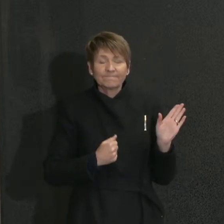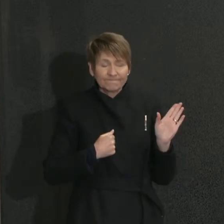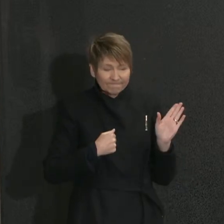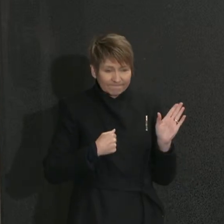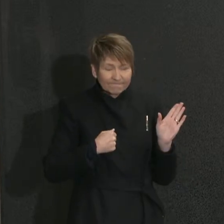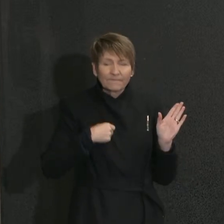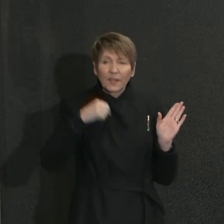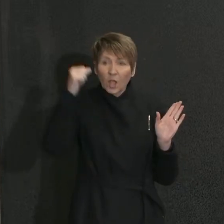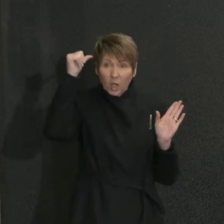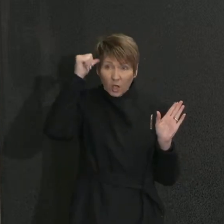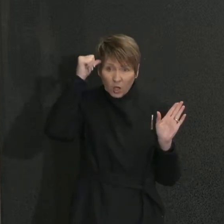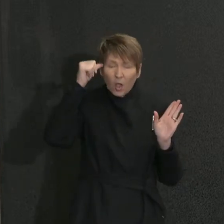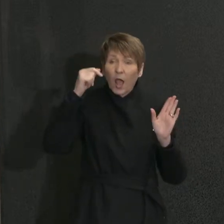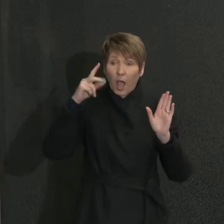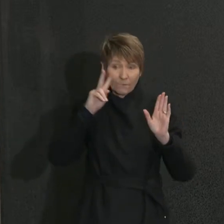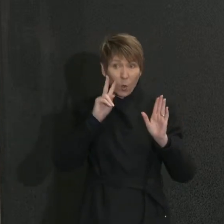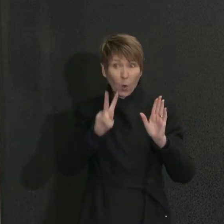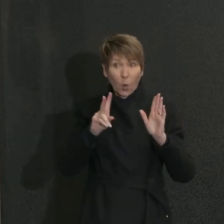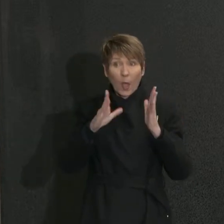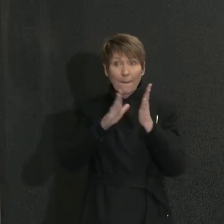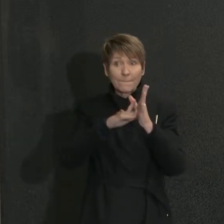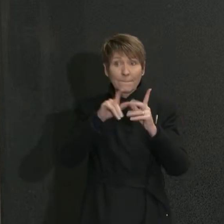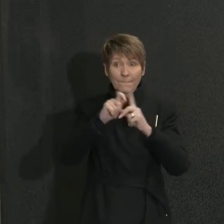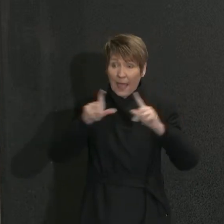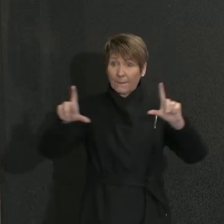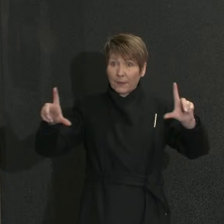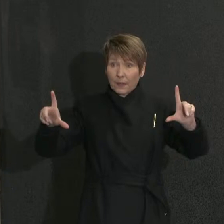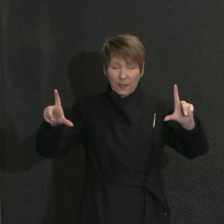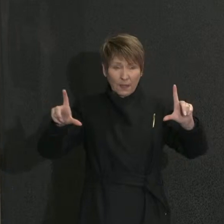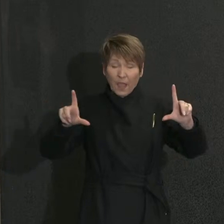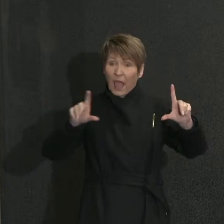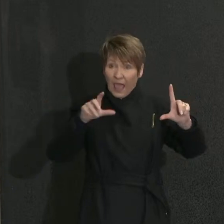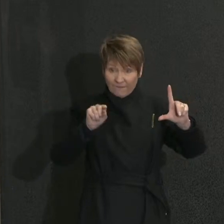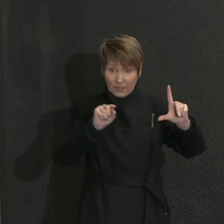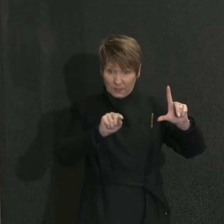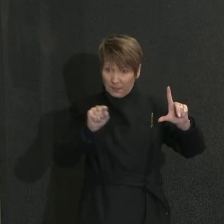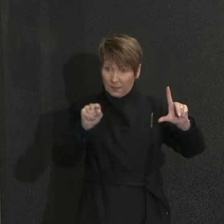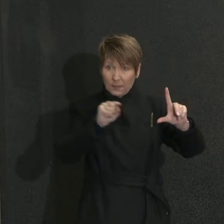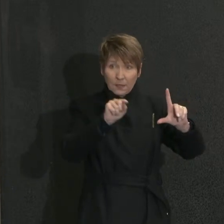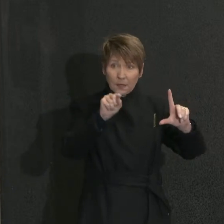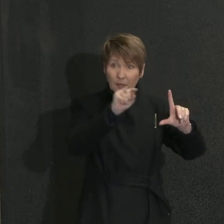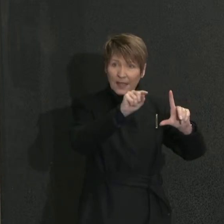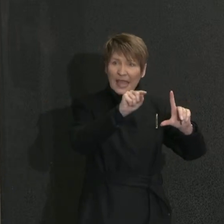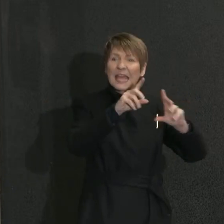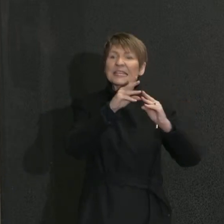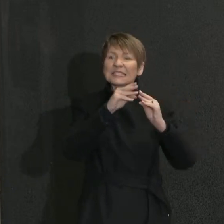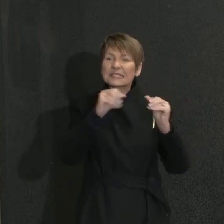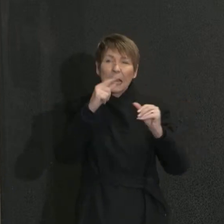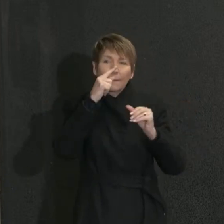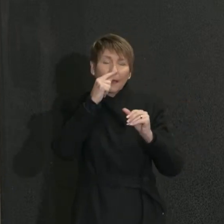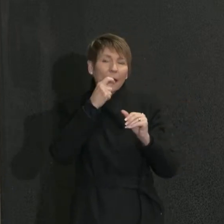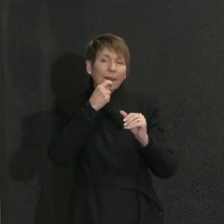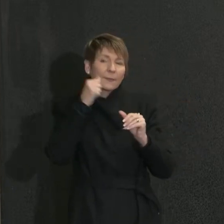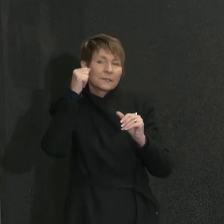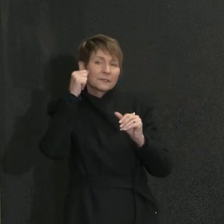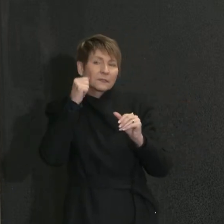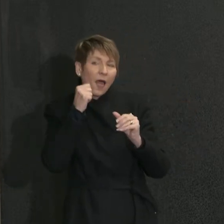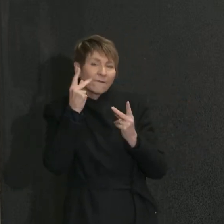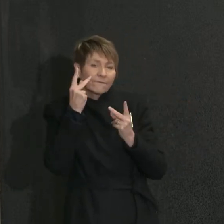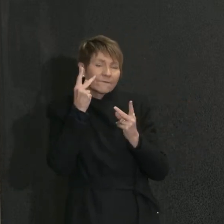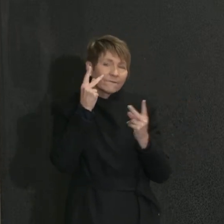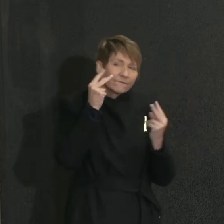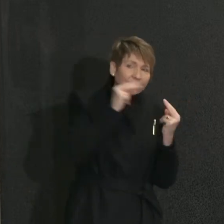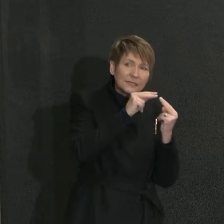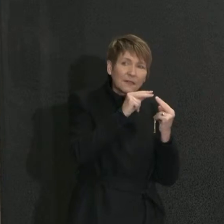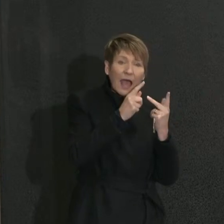it's all innocent and fine, they've got lucky. They didn't spread it. Others have not been so fortunate. That's why the rules are there for